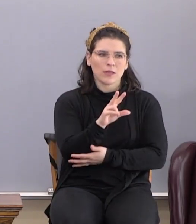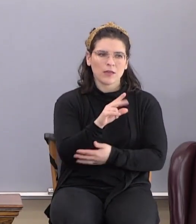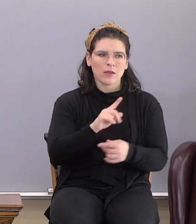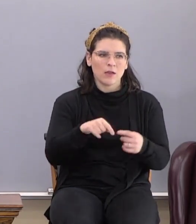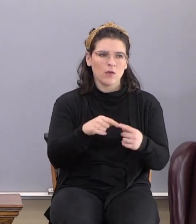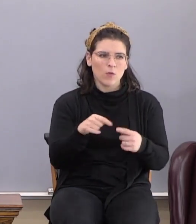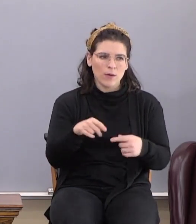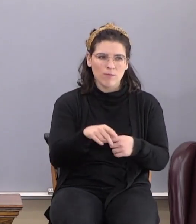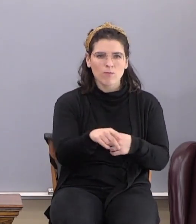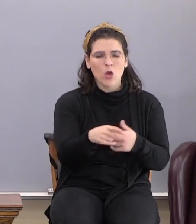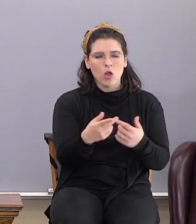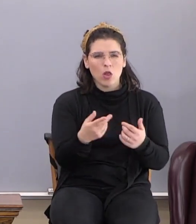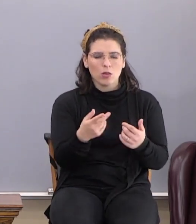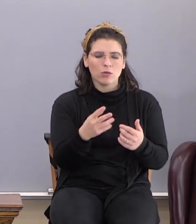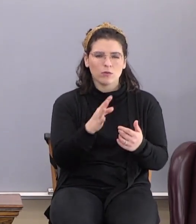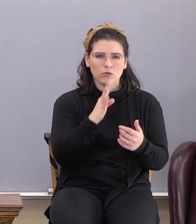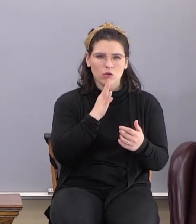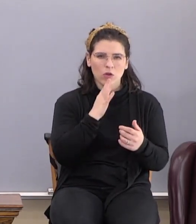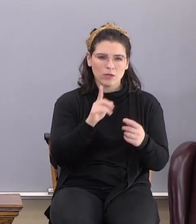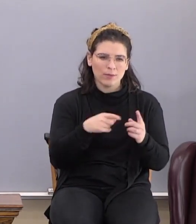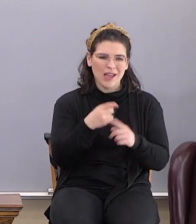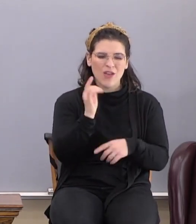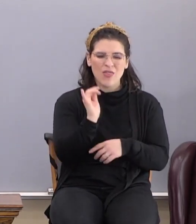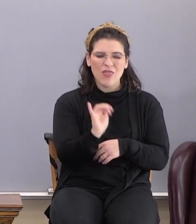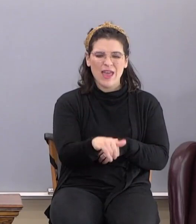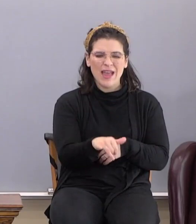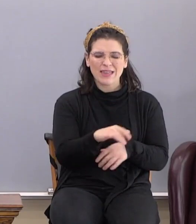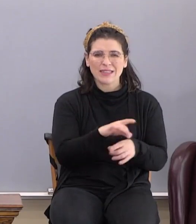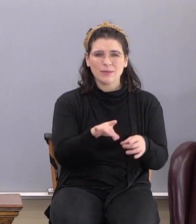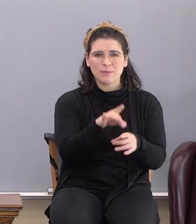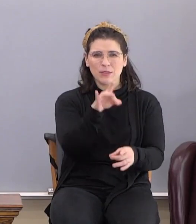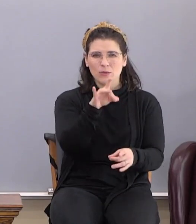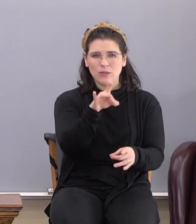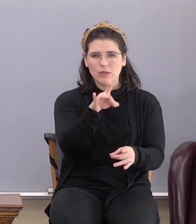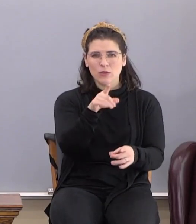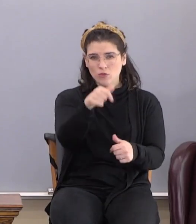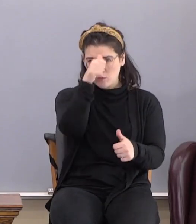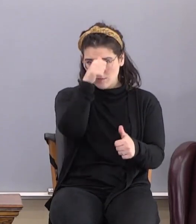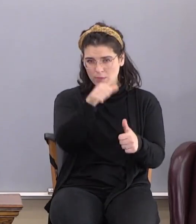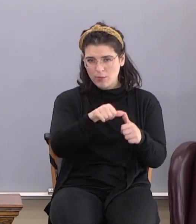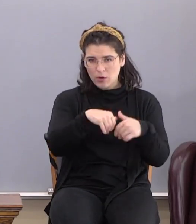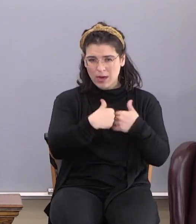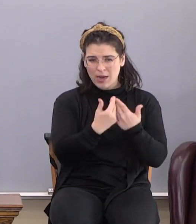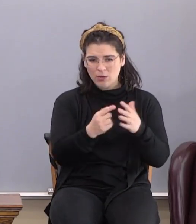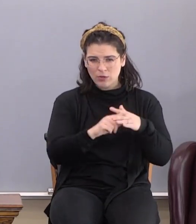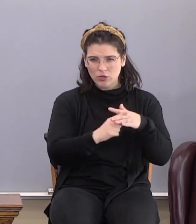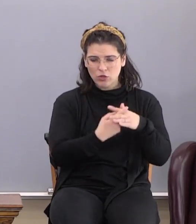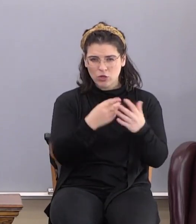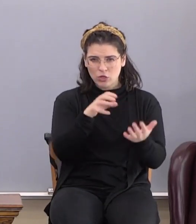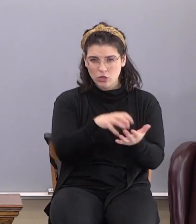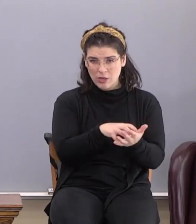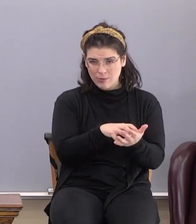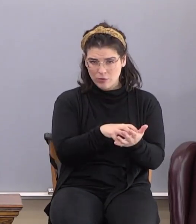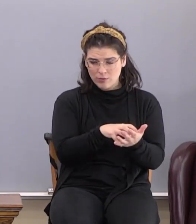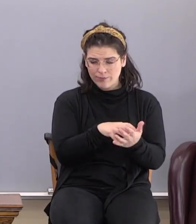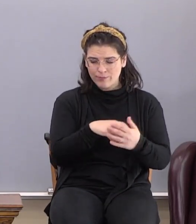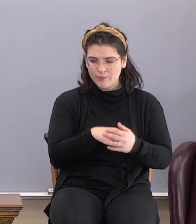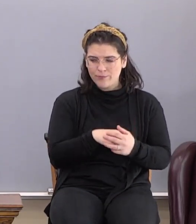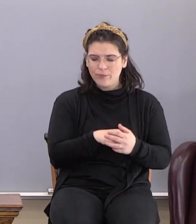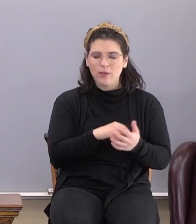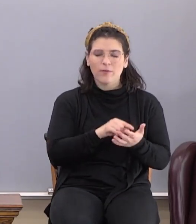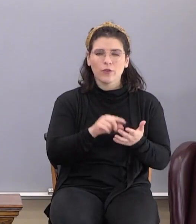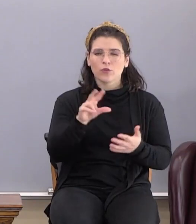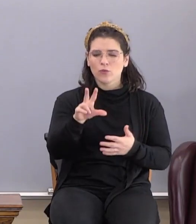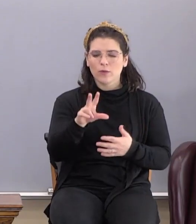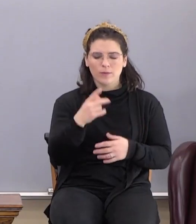Paul refers to that Spirit, remember how he started the chapter. We read there at verse 3, for